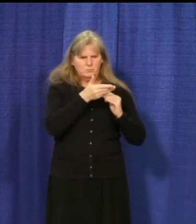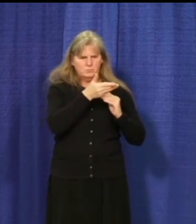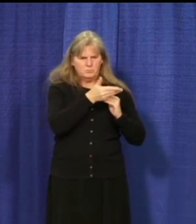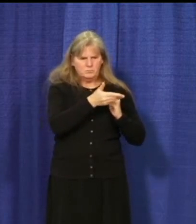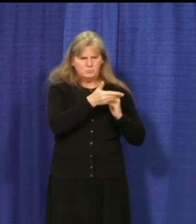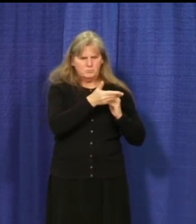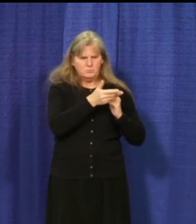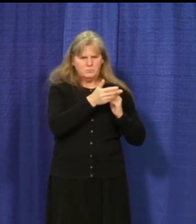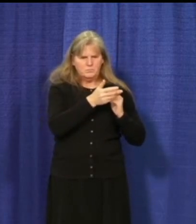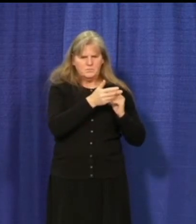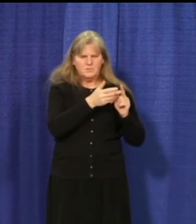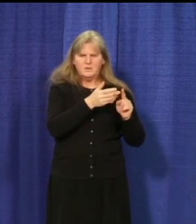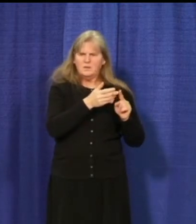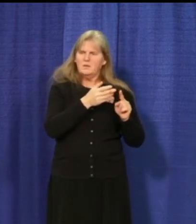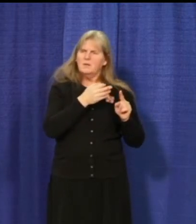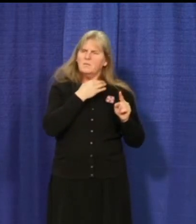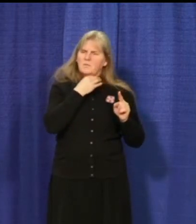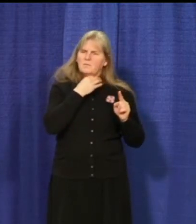some ways that,